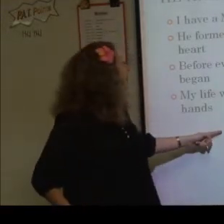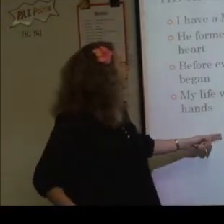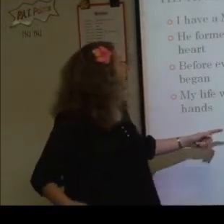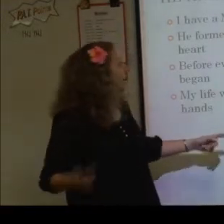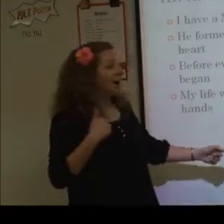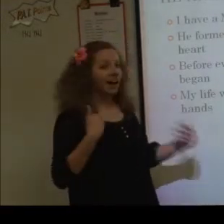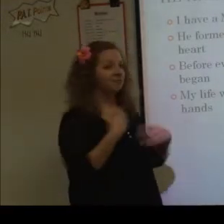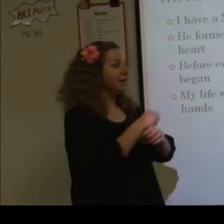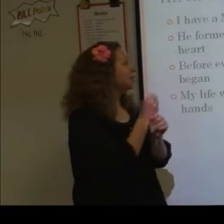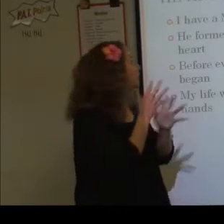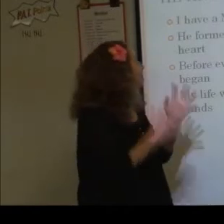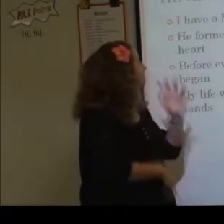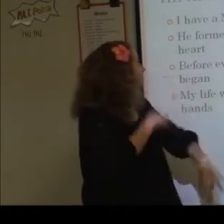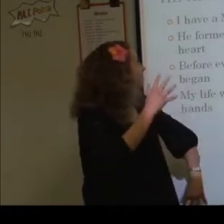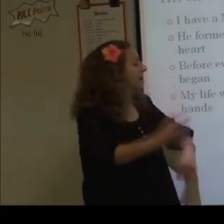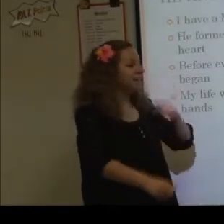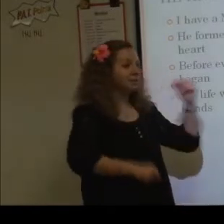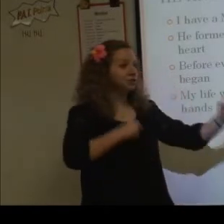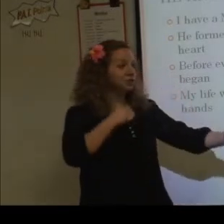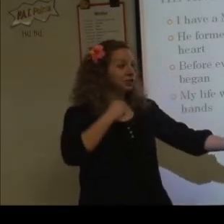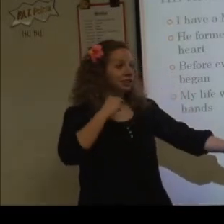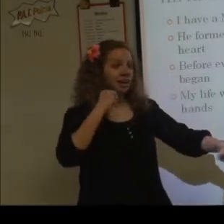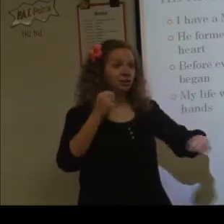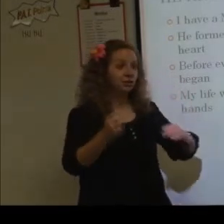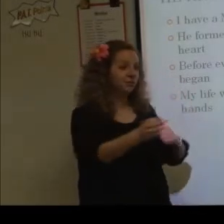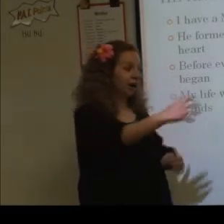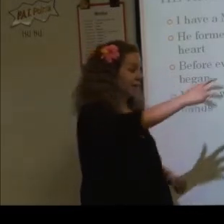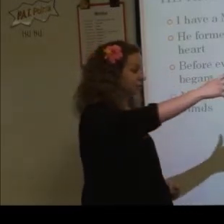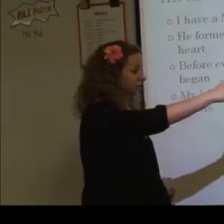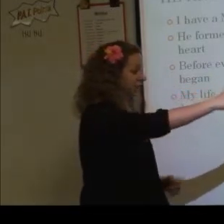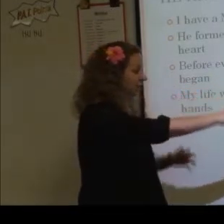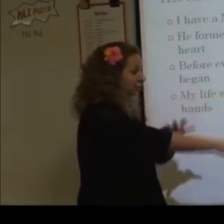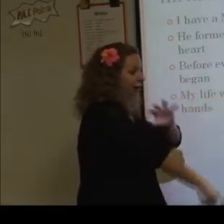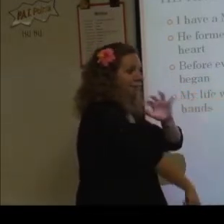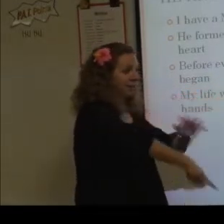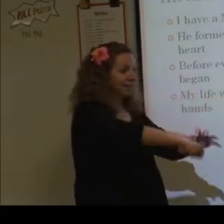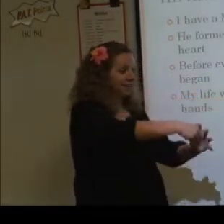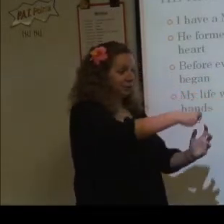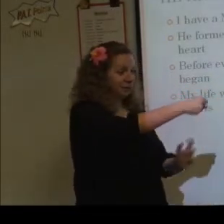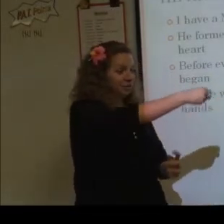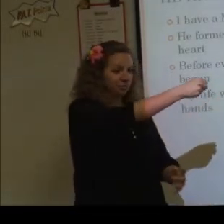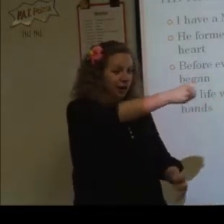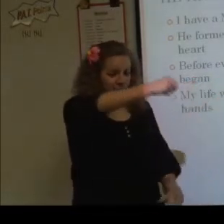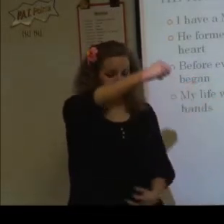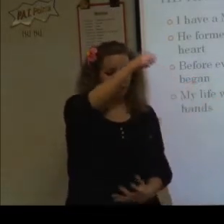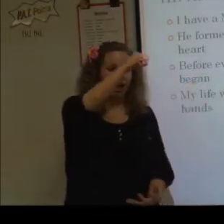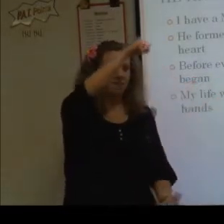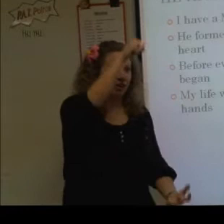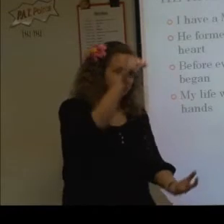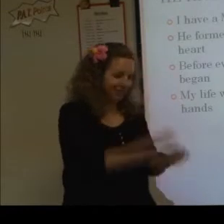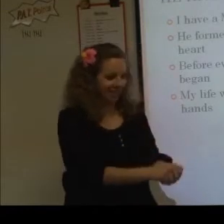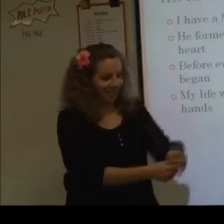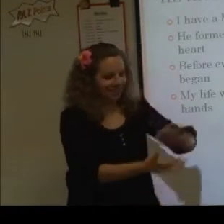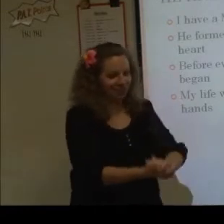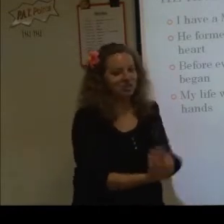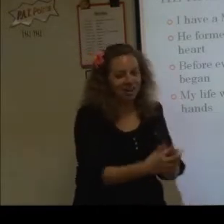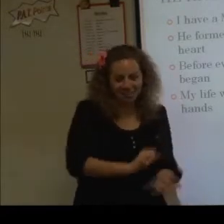like, I have maker and blah blah, and I'm just kind of going for it. I'm just like grabbing it, you know, maybe the wrapper's still half on, I'm sticking the English in there and